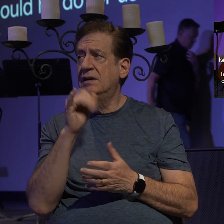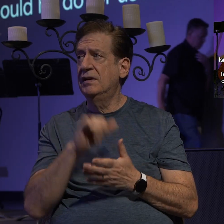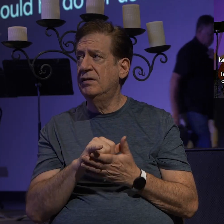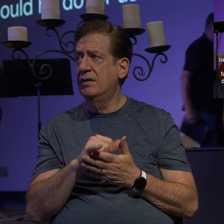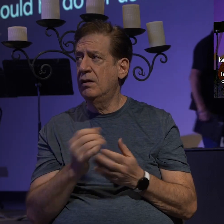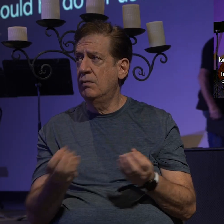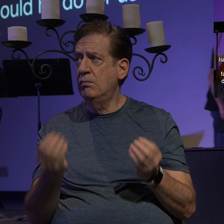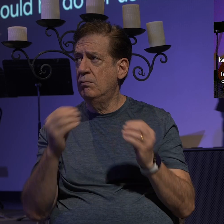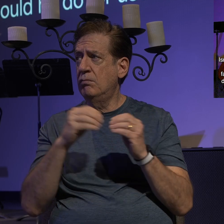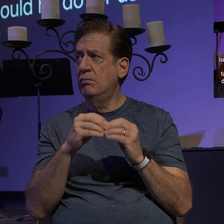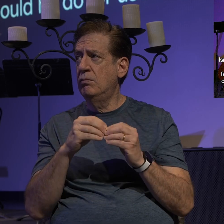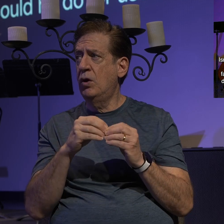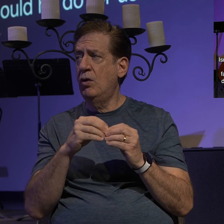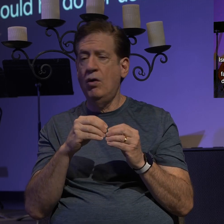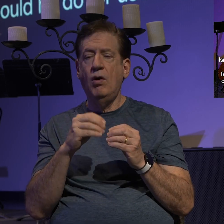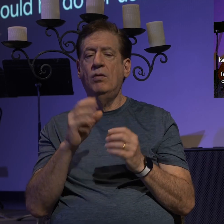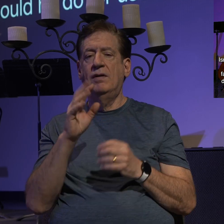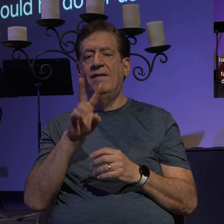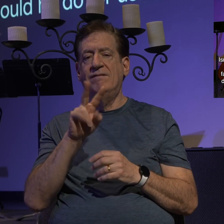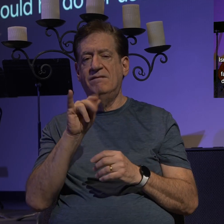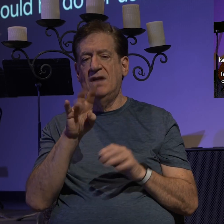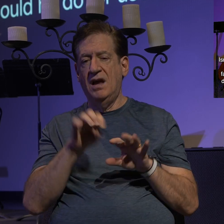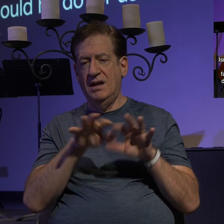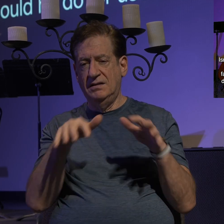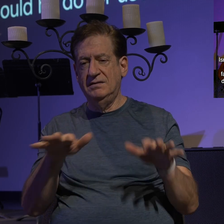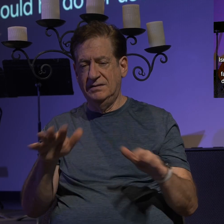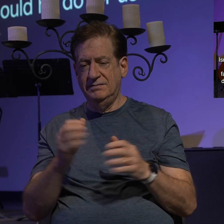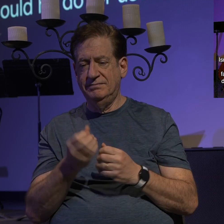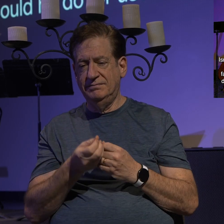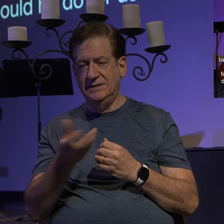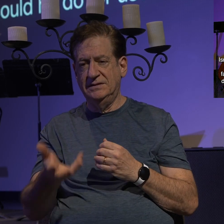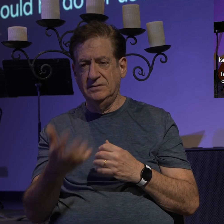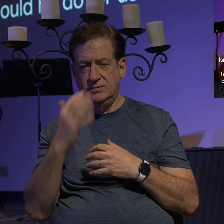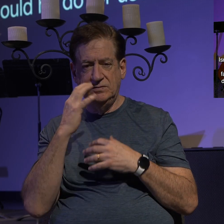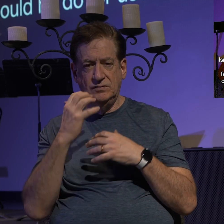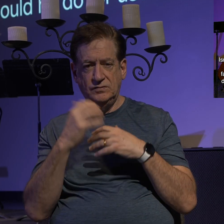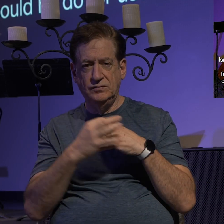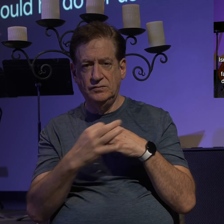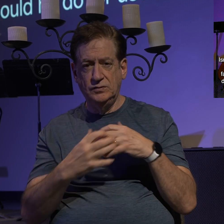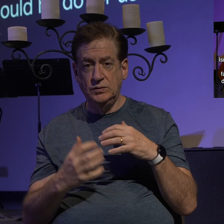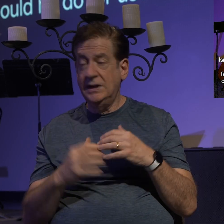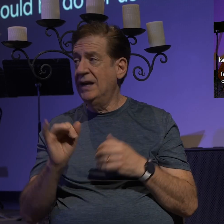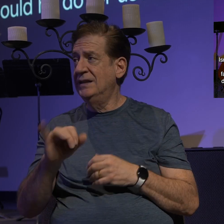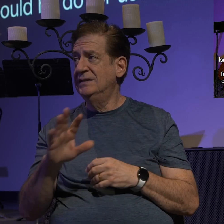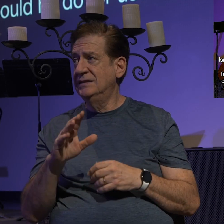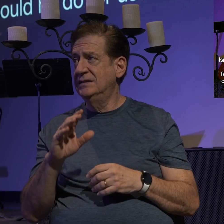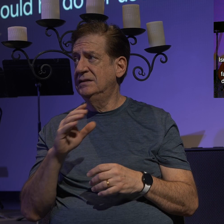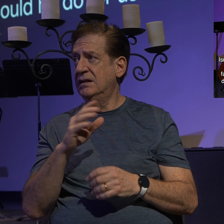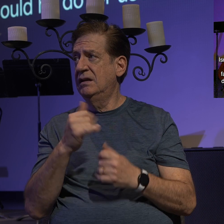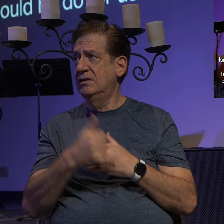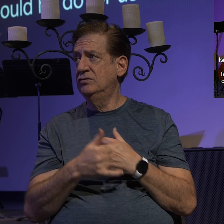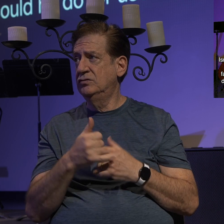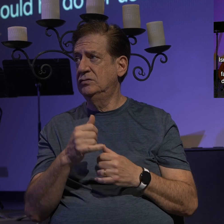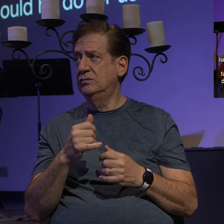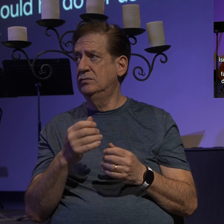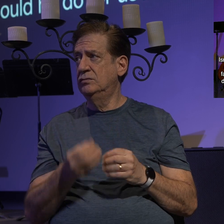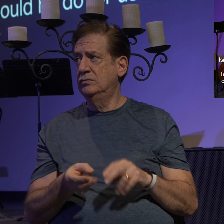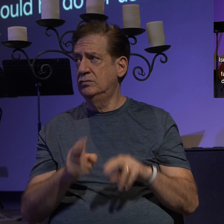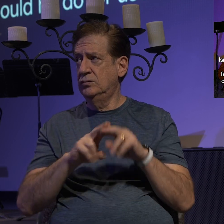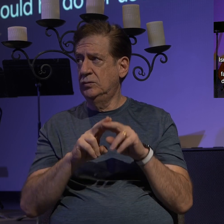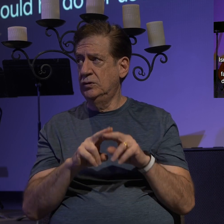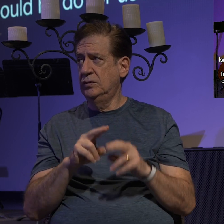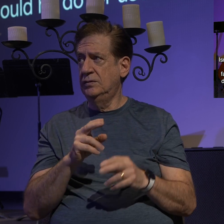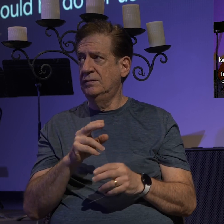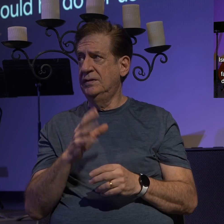The more his fruit increased, the more altars he built. As his country improved, he improved his pillars. Their heart